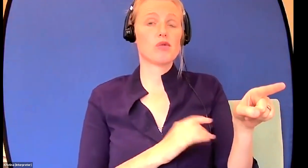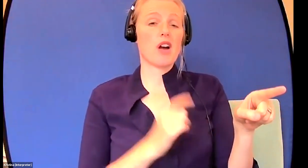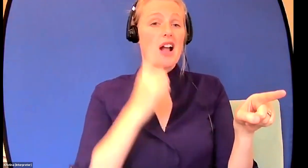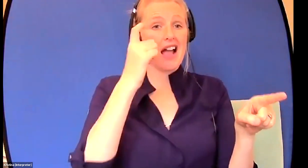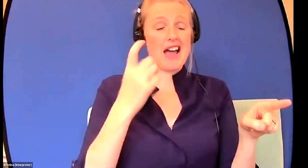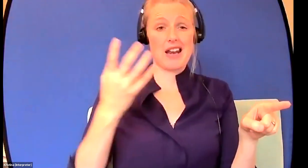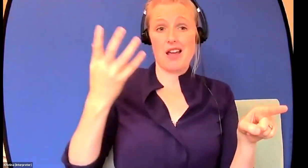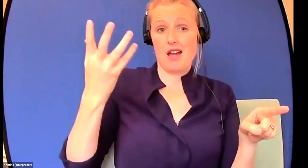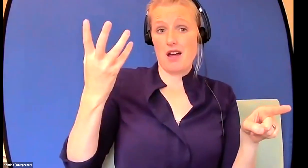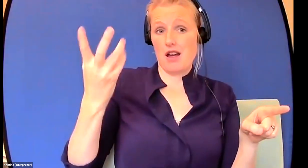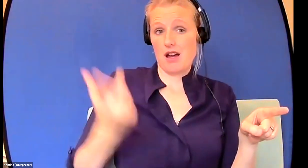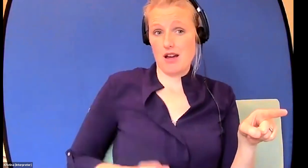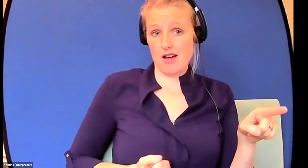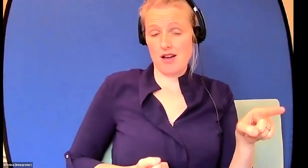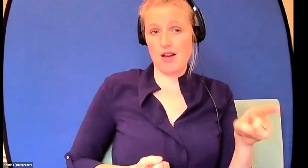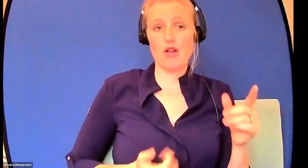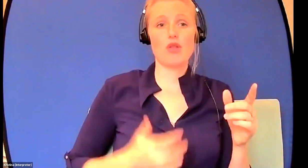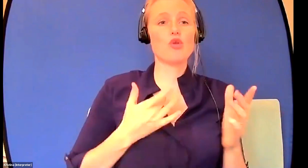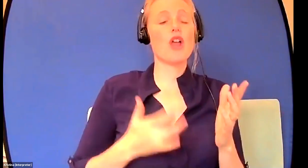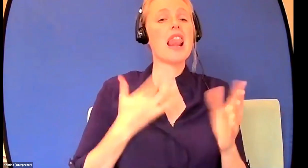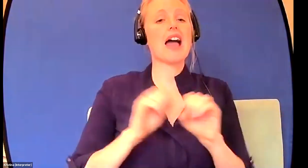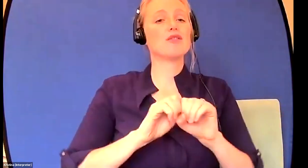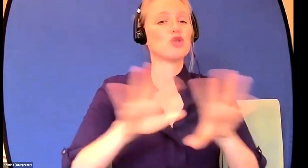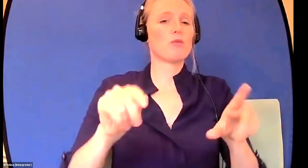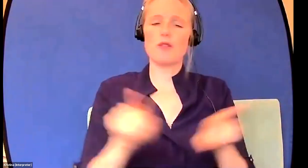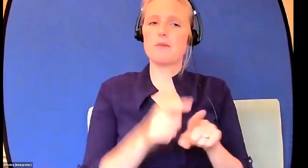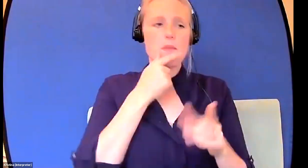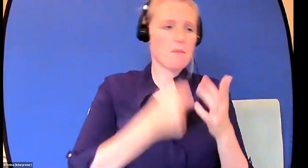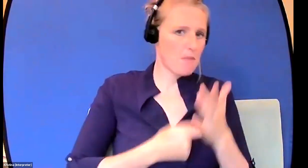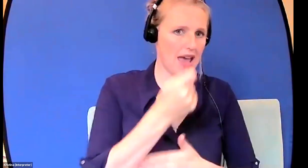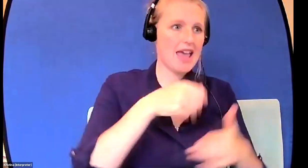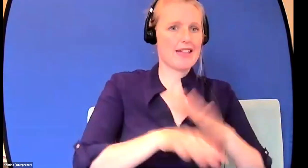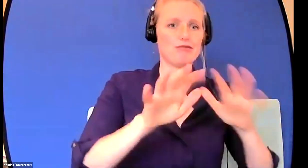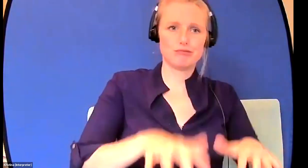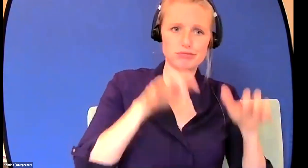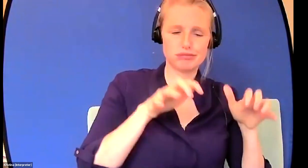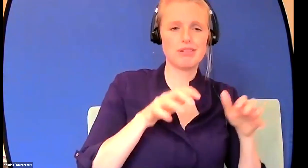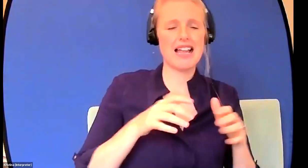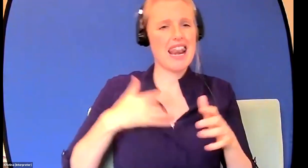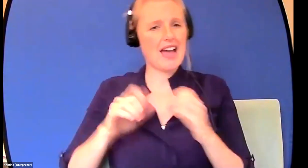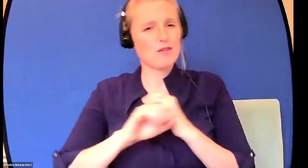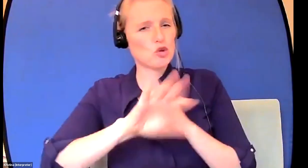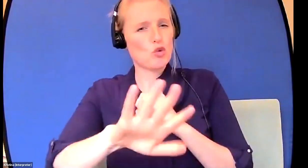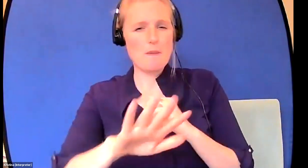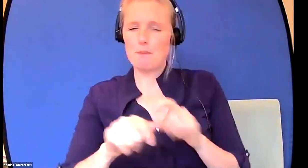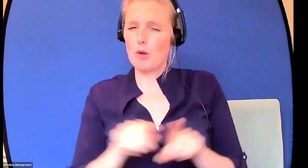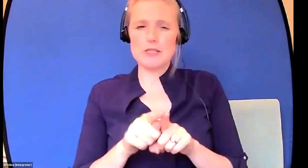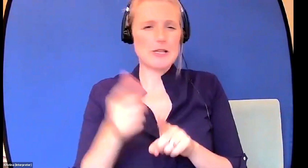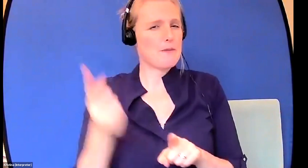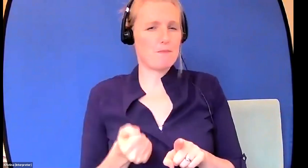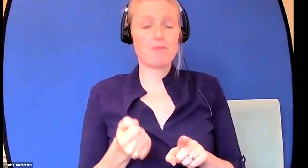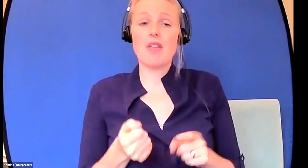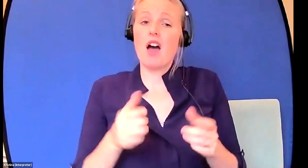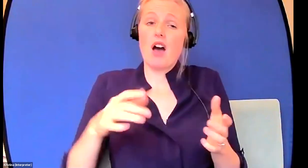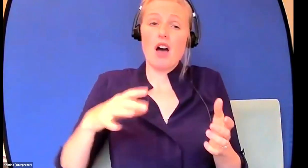of live streaming is just not the same. And it's okay right now as they're trying to work it